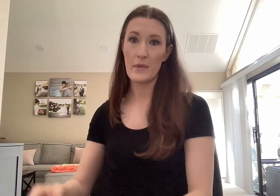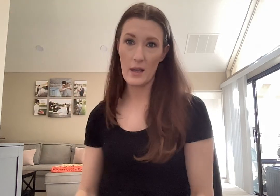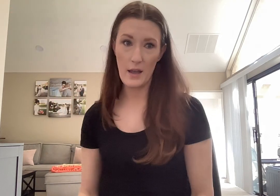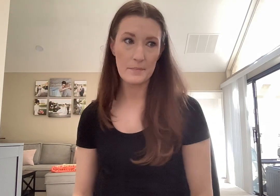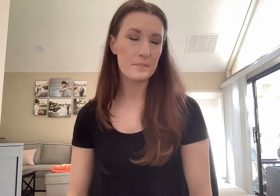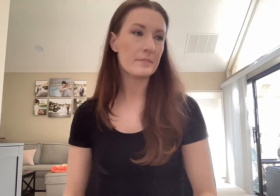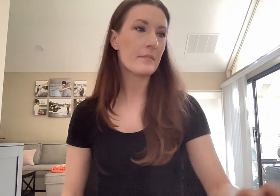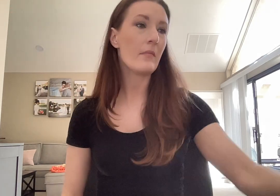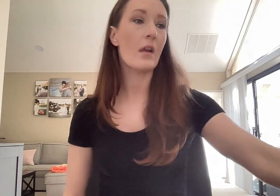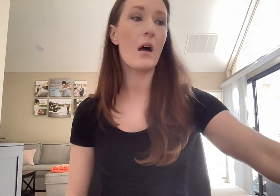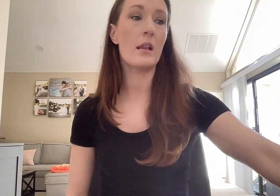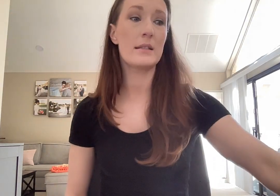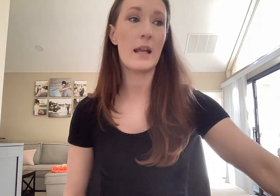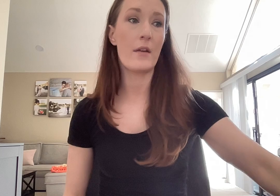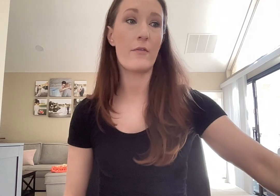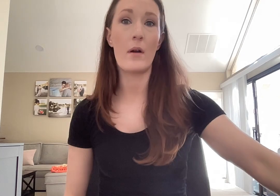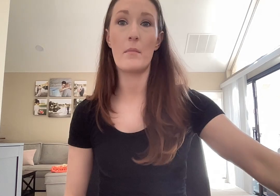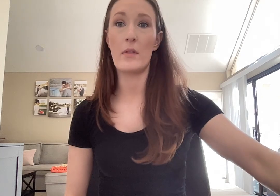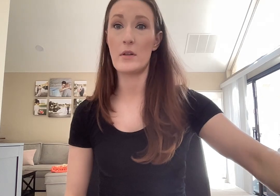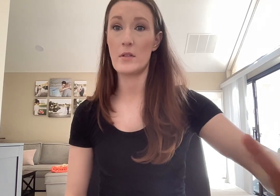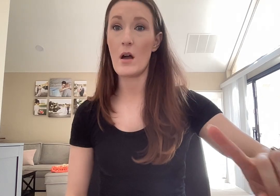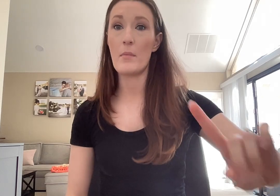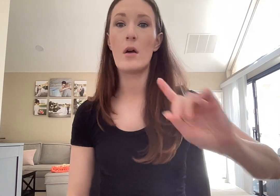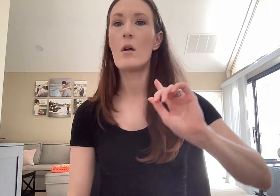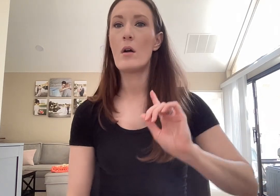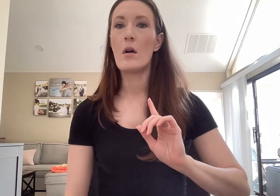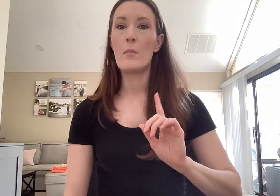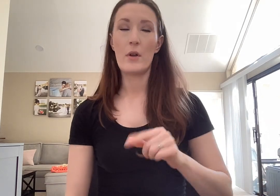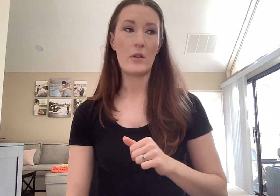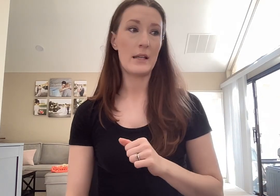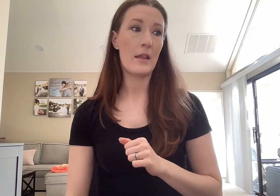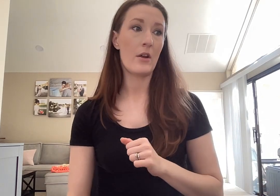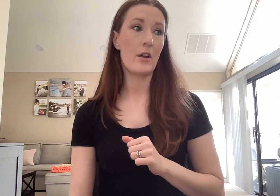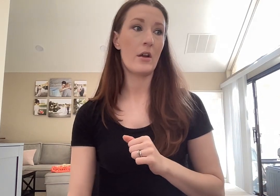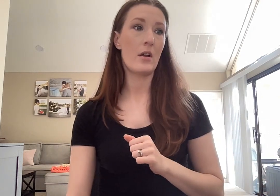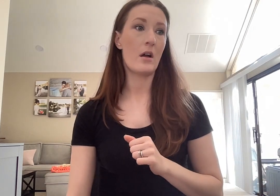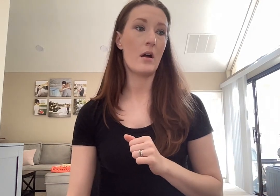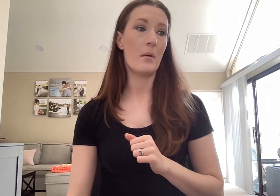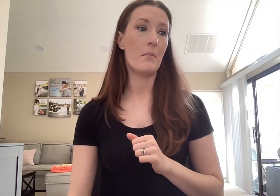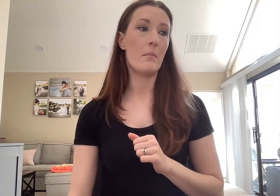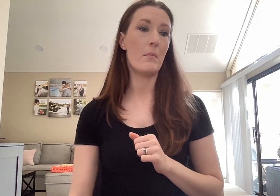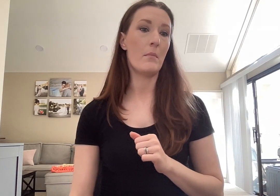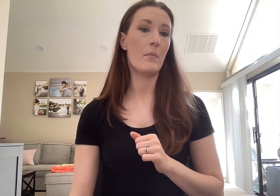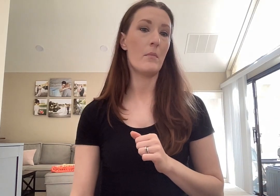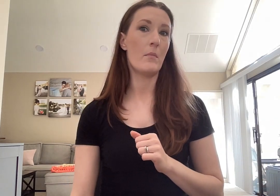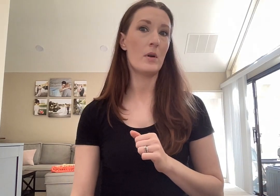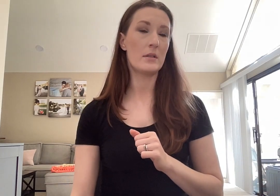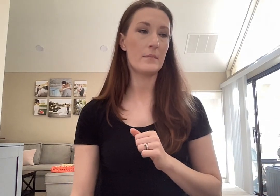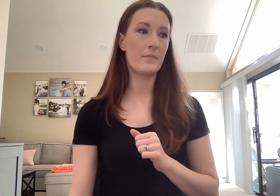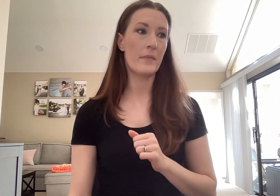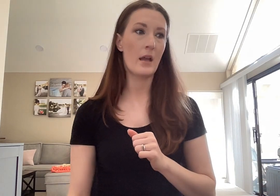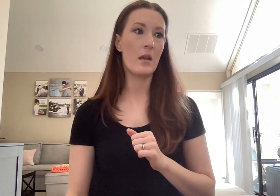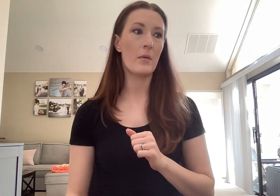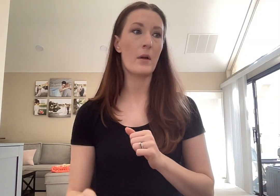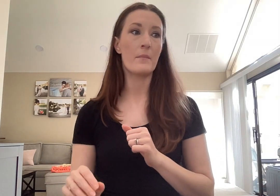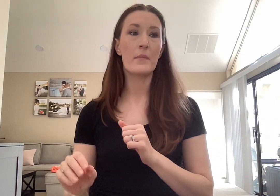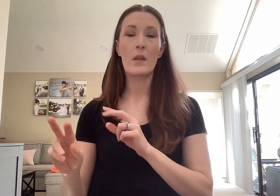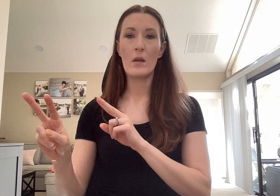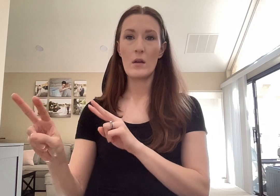Okay, let's take it from the top, put it all together once. Okay, here we go.